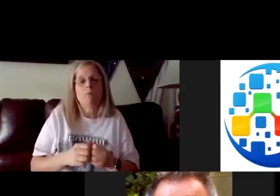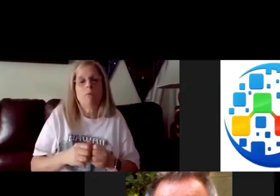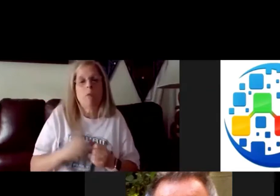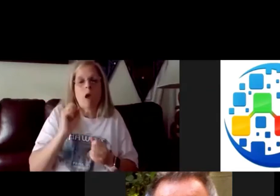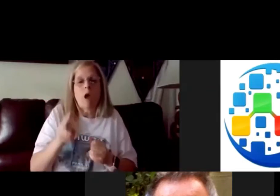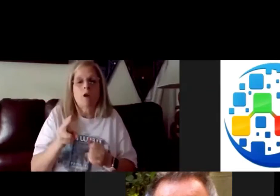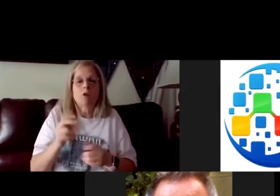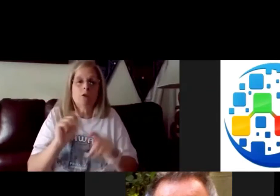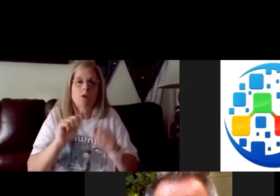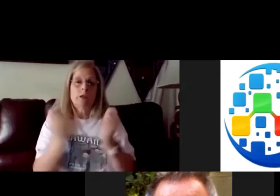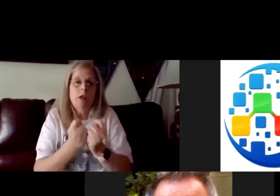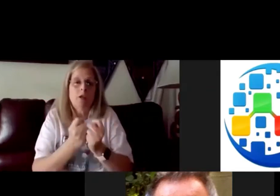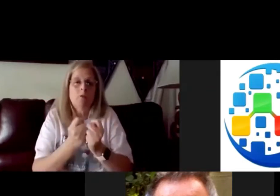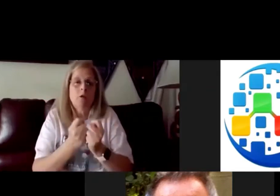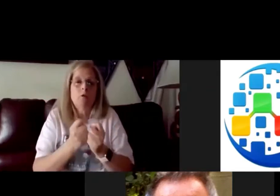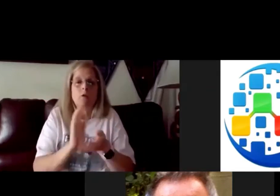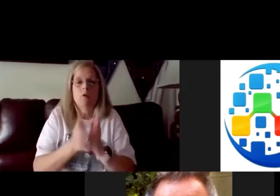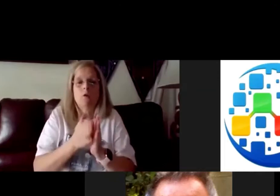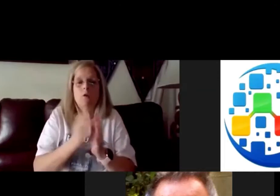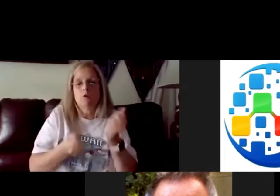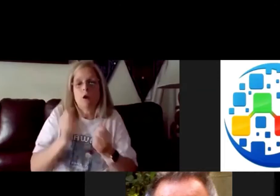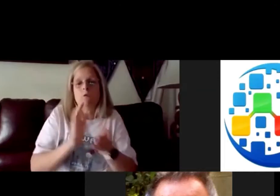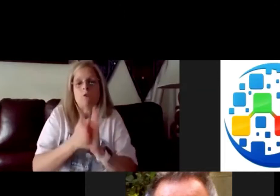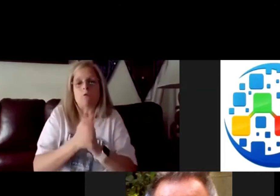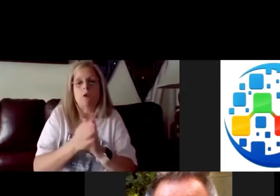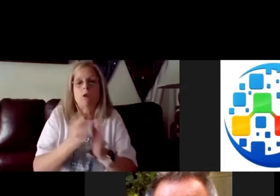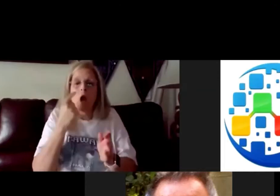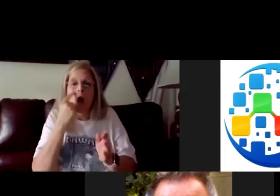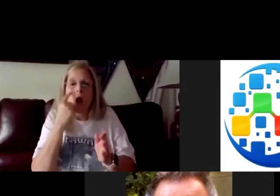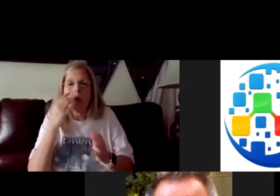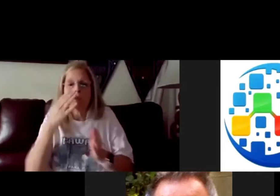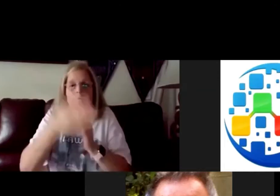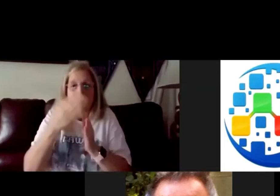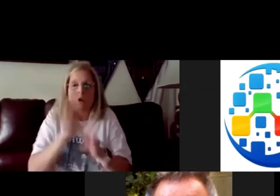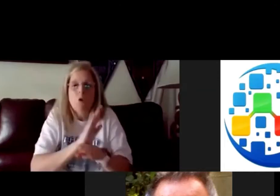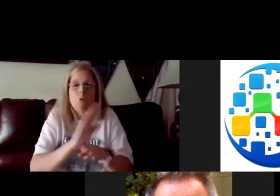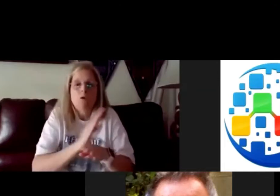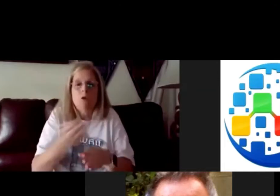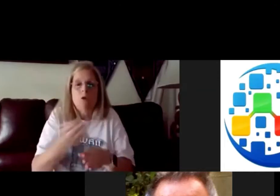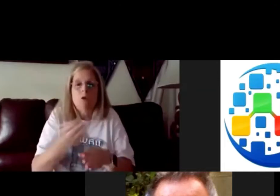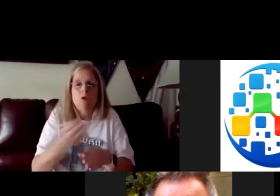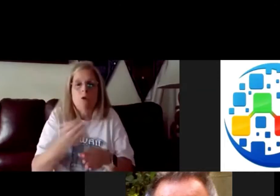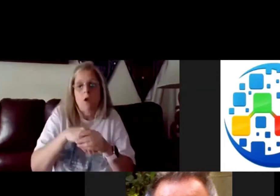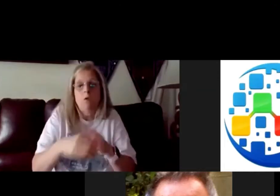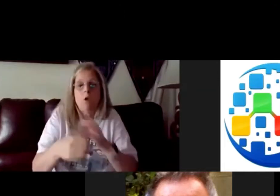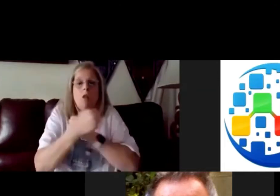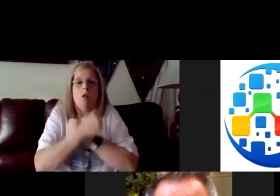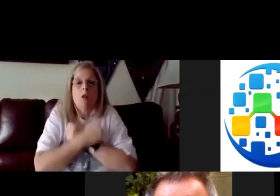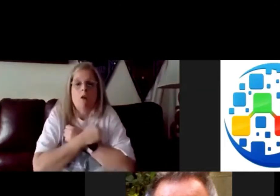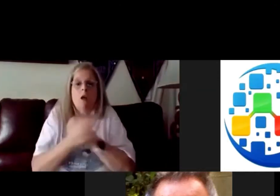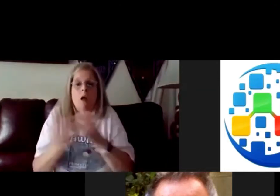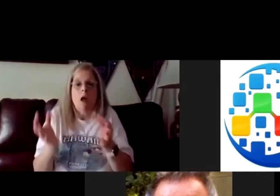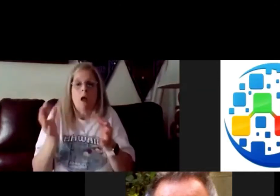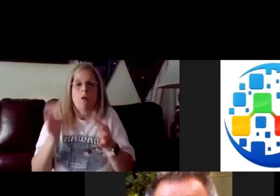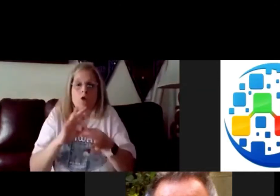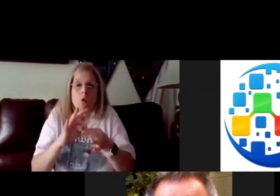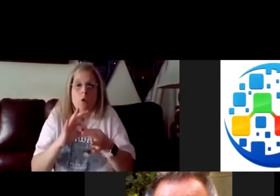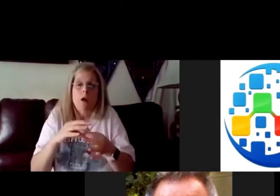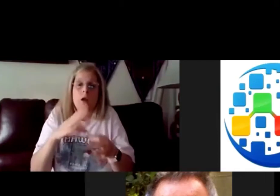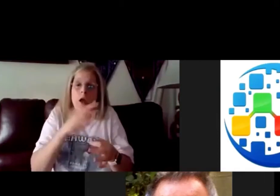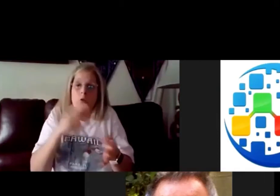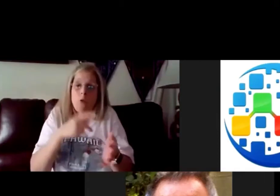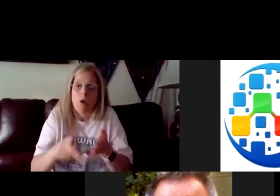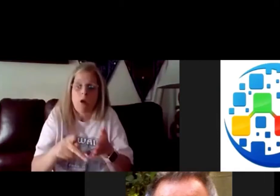drive traffic. They're going to get eyes in front of your business. People will come in. They'll love it. They'll join, and they'll pay. As that